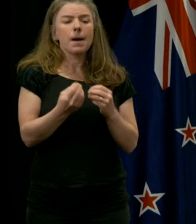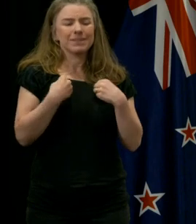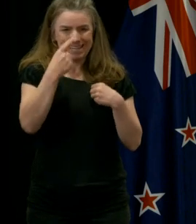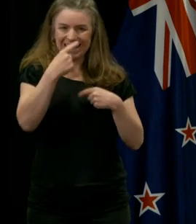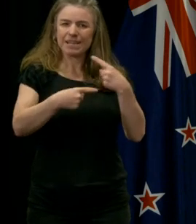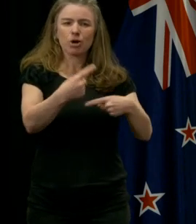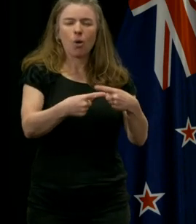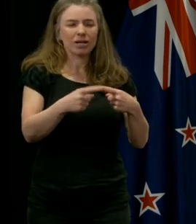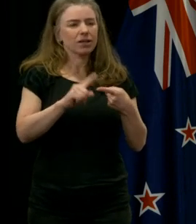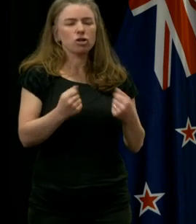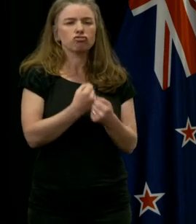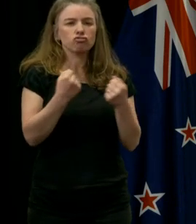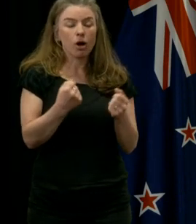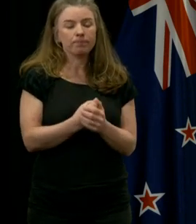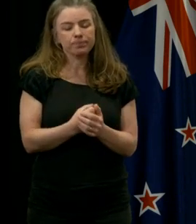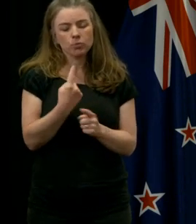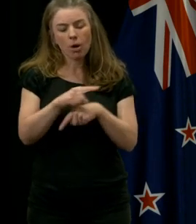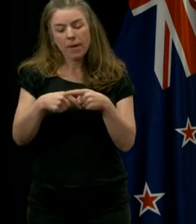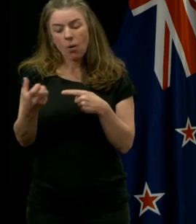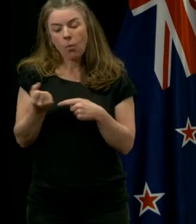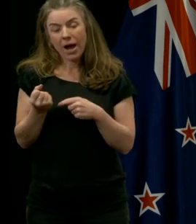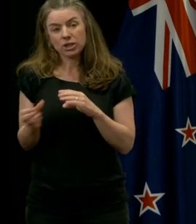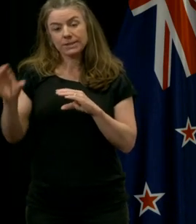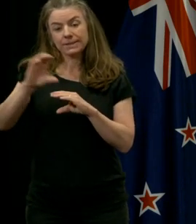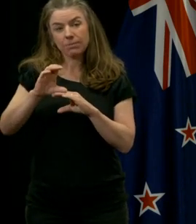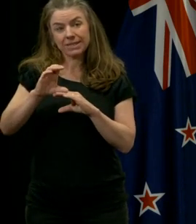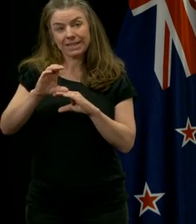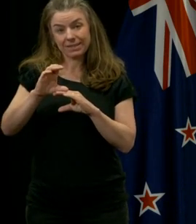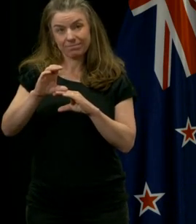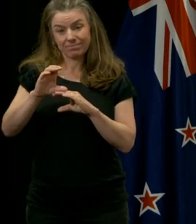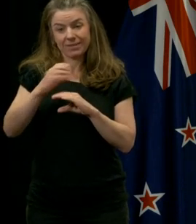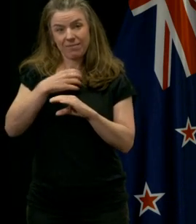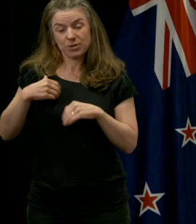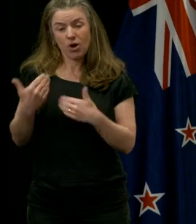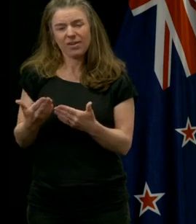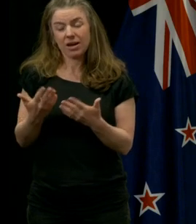And a piece of information about the wage subsidy scheme. As of this morning, there have been